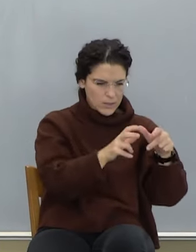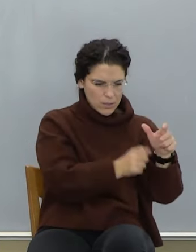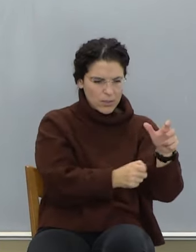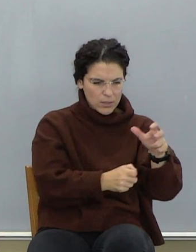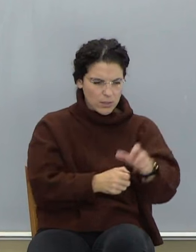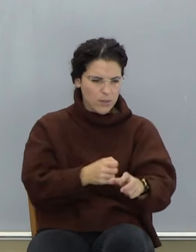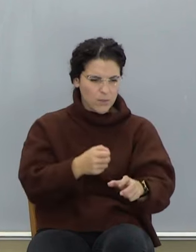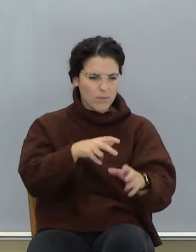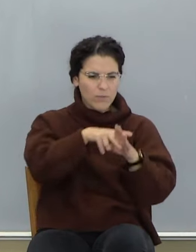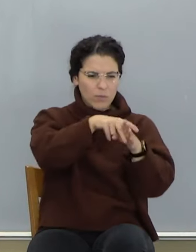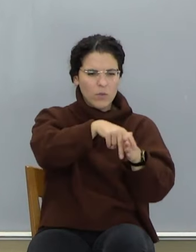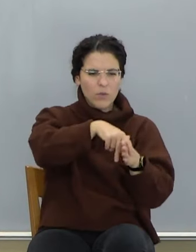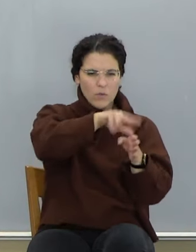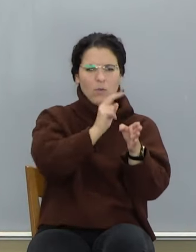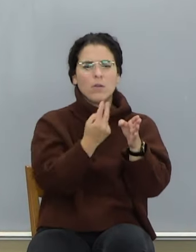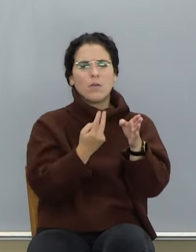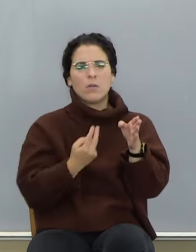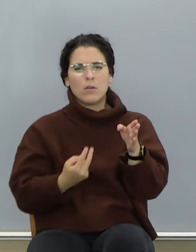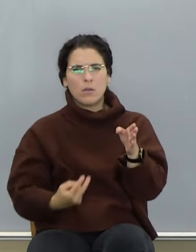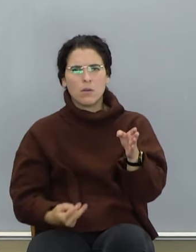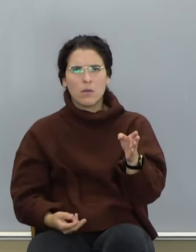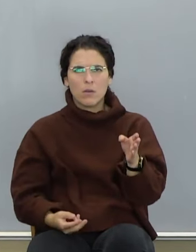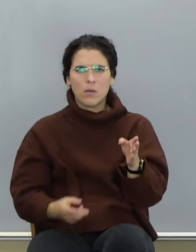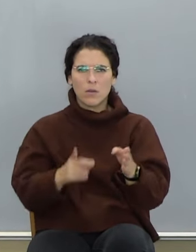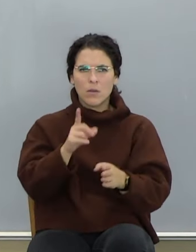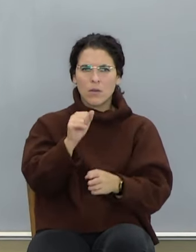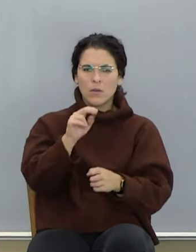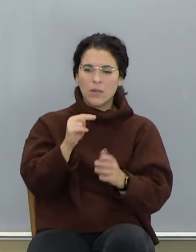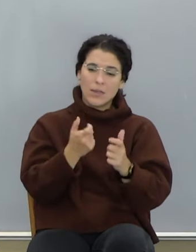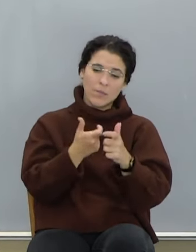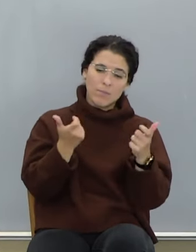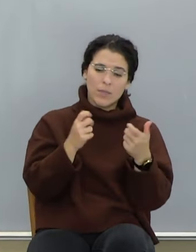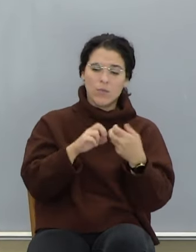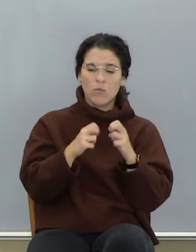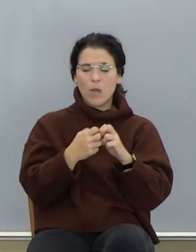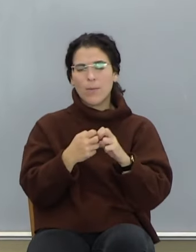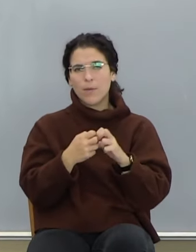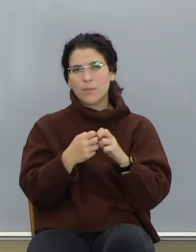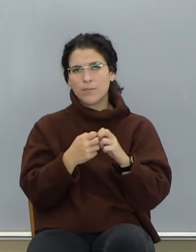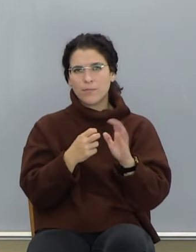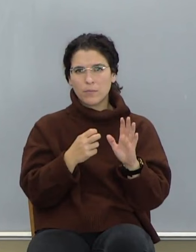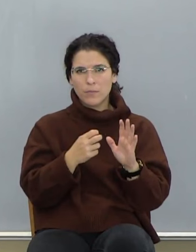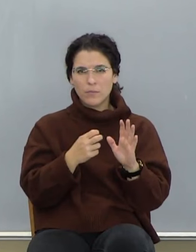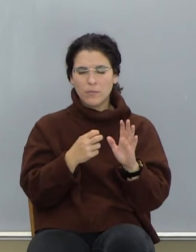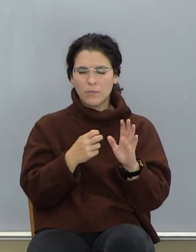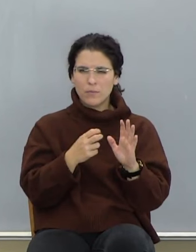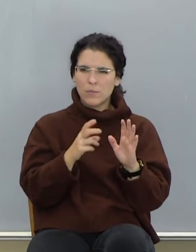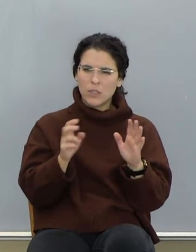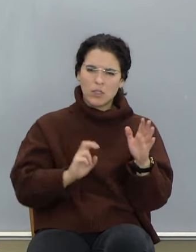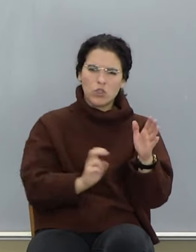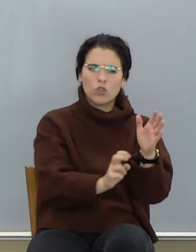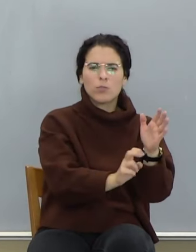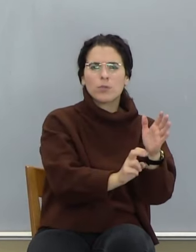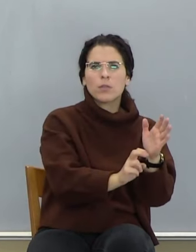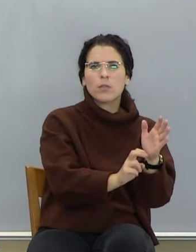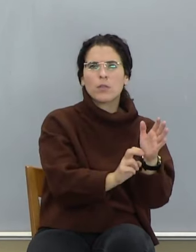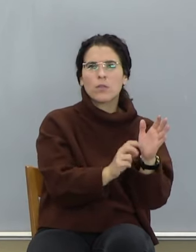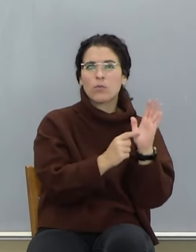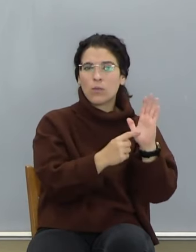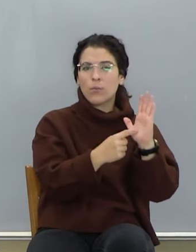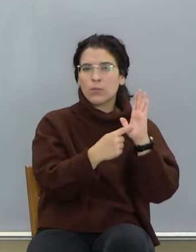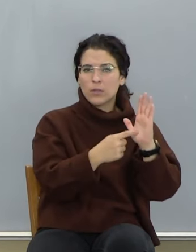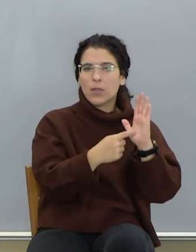fall backward. Now, Dan's a big problem here, and we're not going to... What does the serpent typify